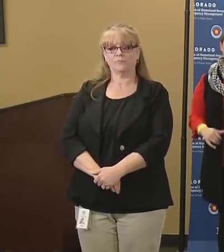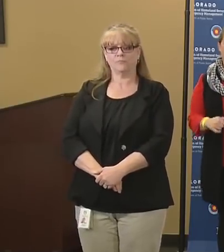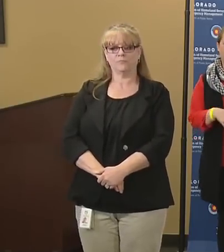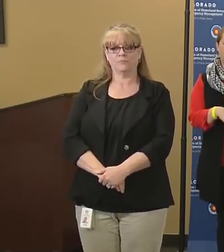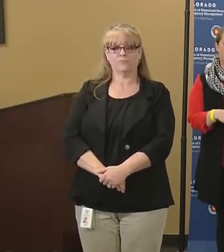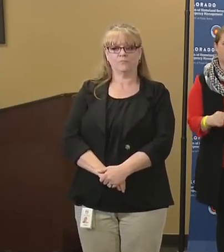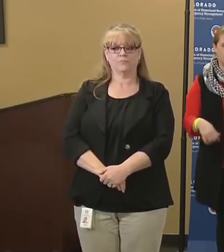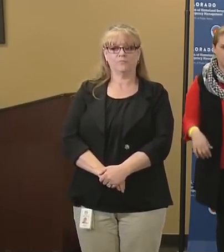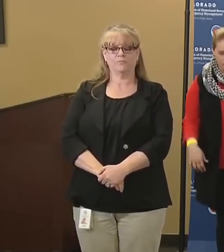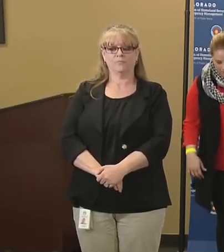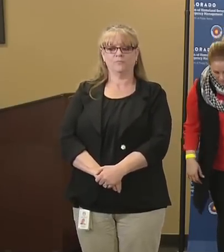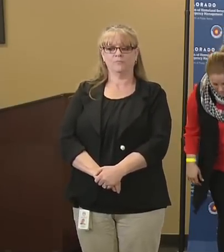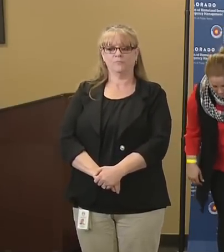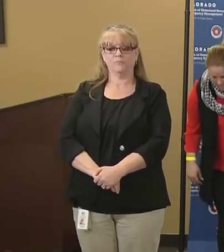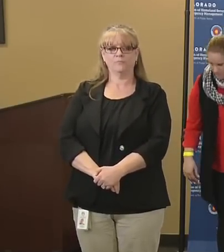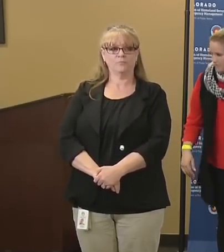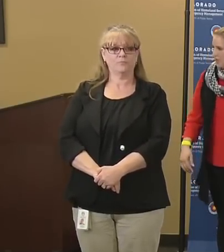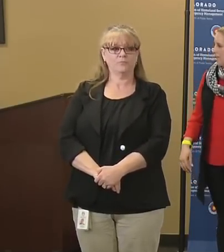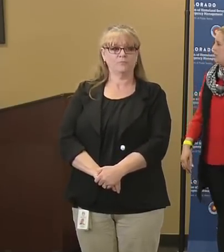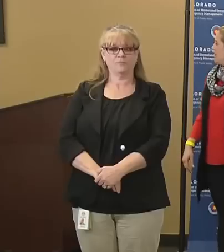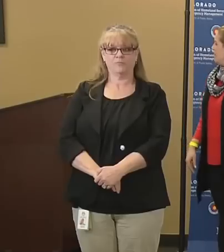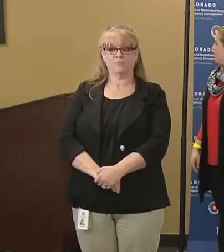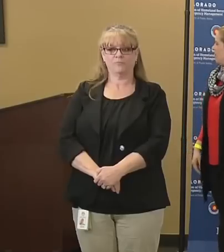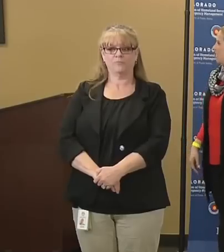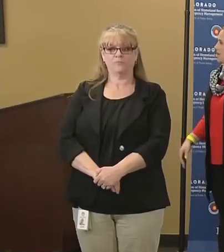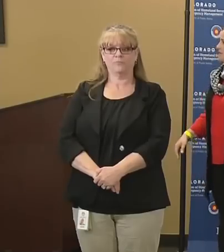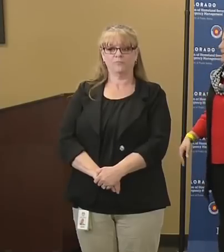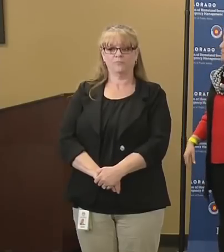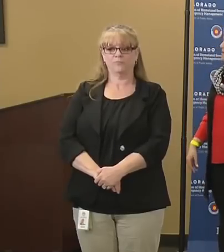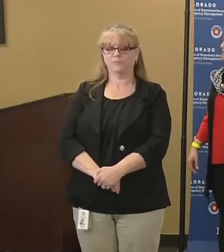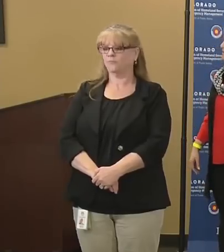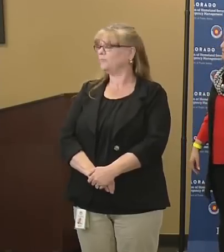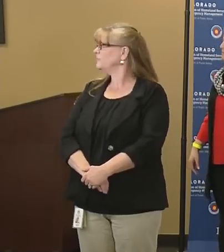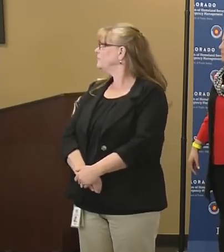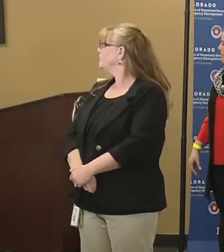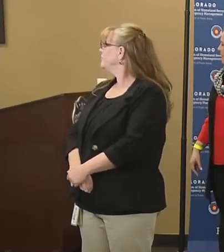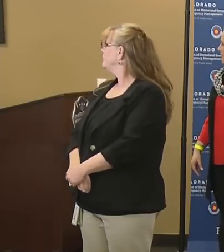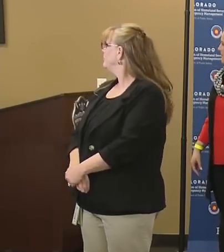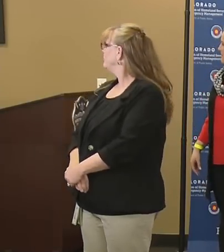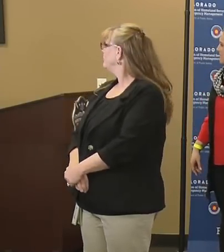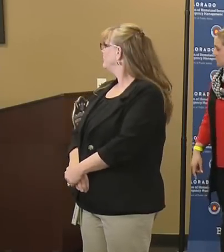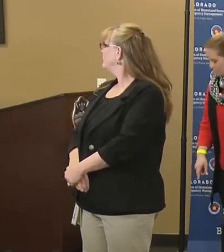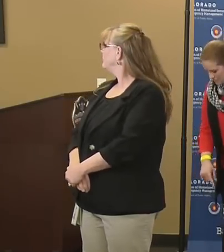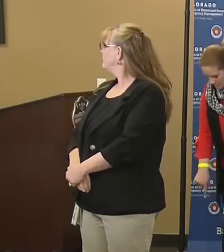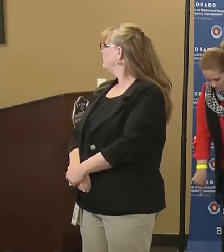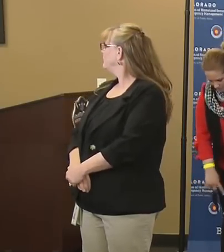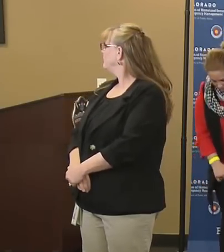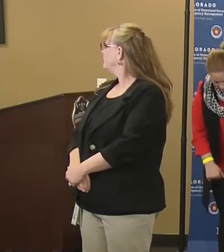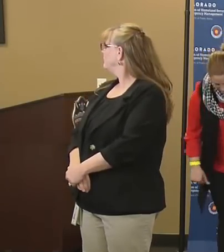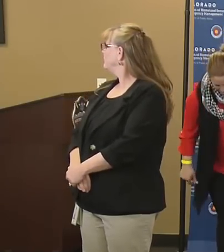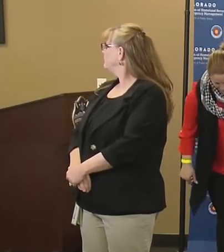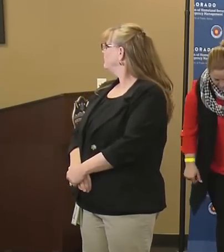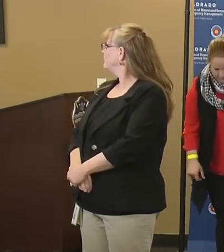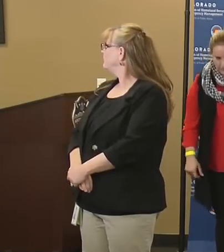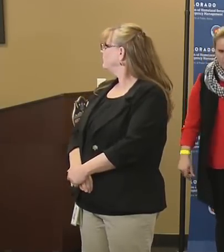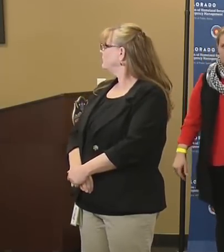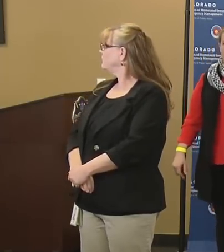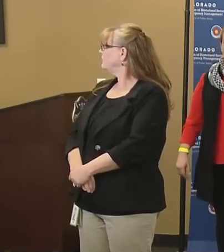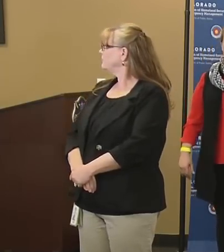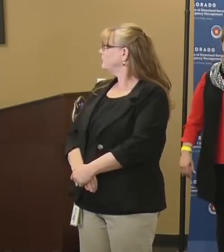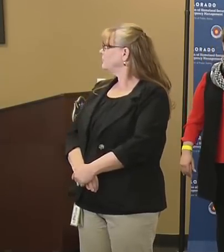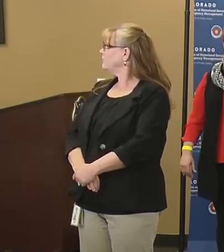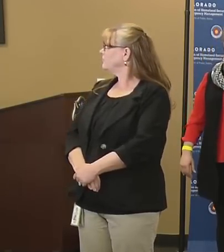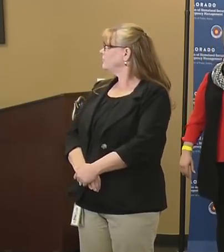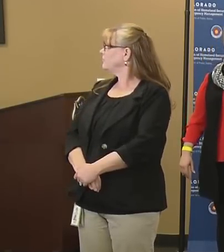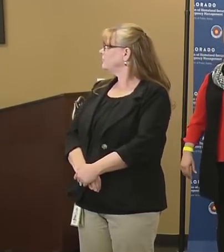Okay, to so we're gonna have a doctor. She told me 2 minutes. Okay, do we have a tape? Let's put some on the floor. Anticipating this press conference